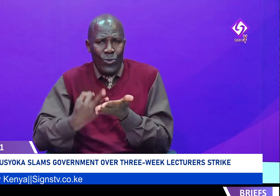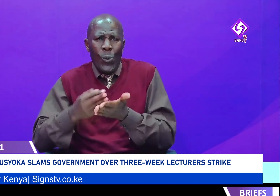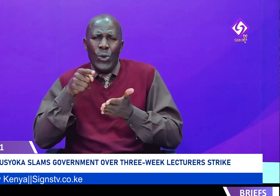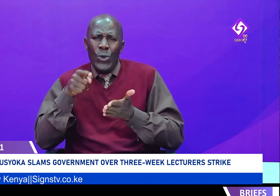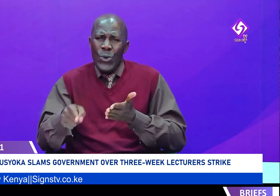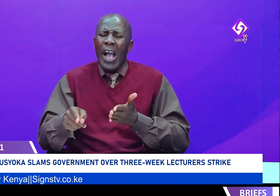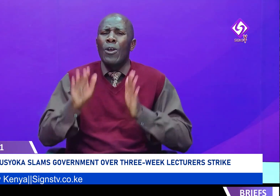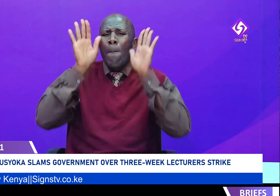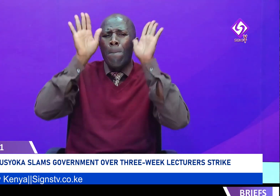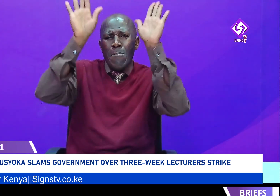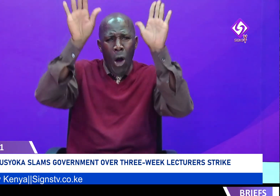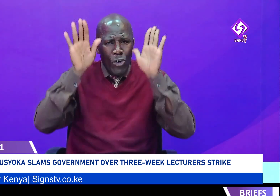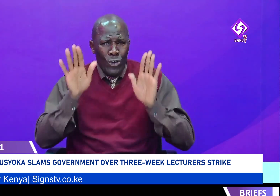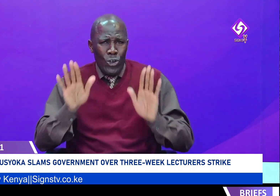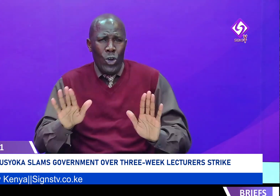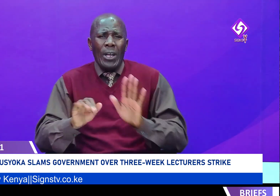example of this